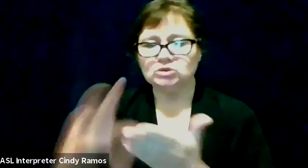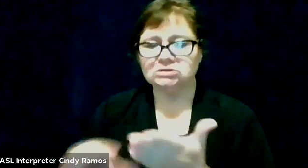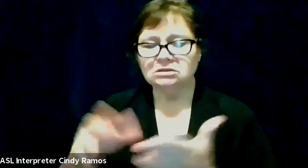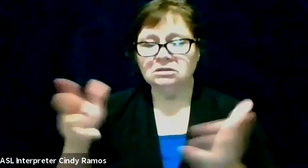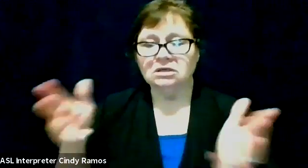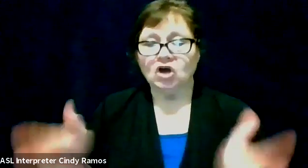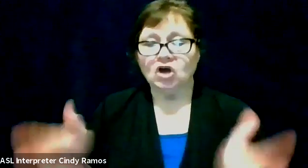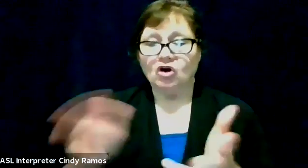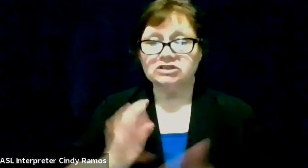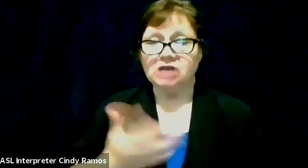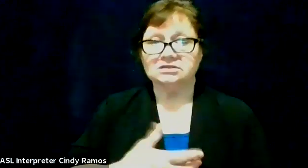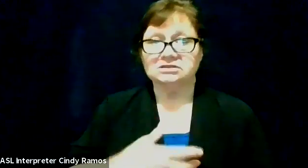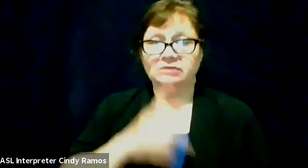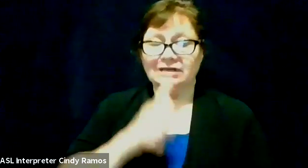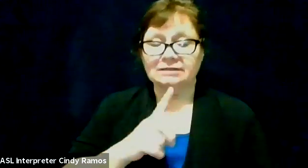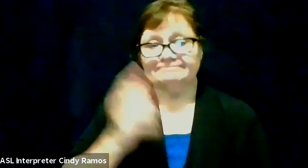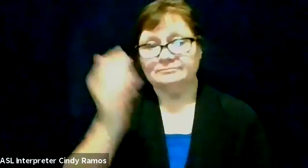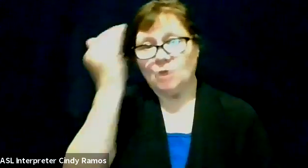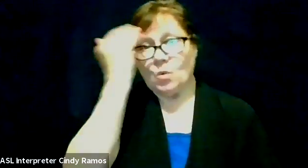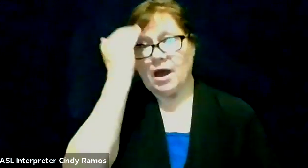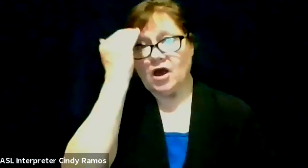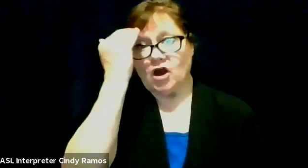also be like really cognizant of that.